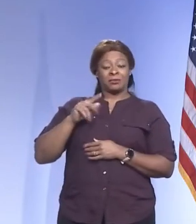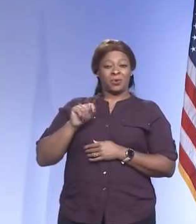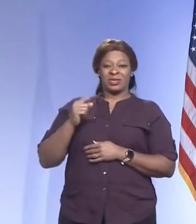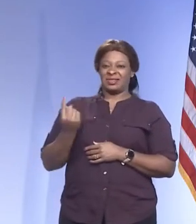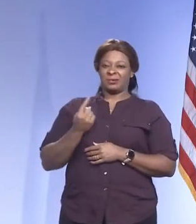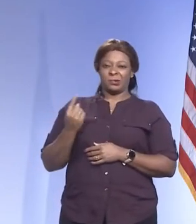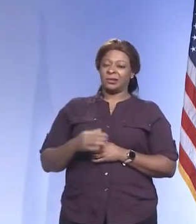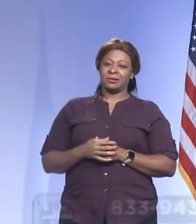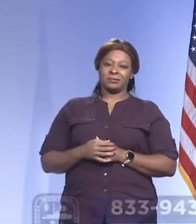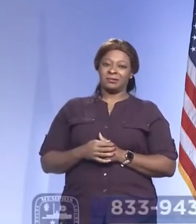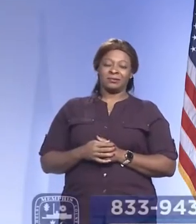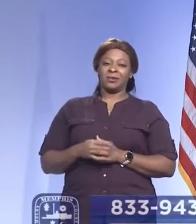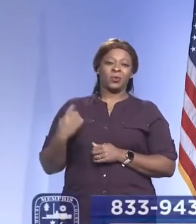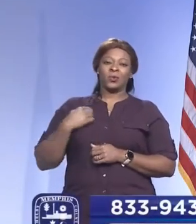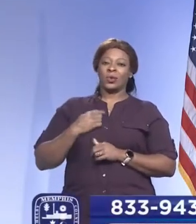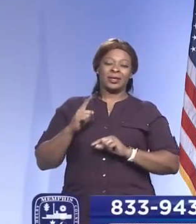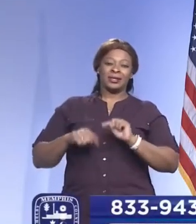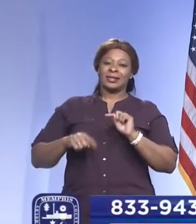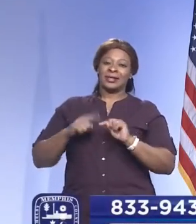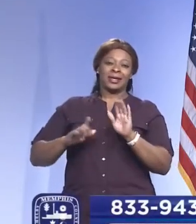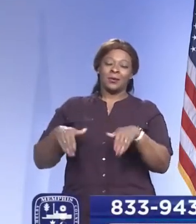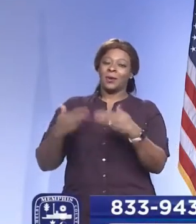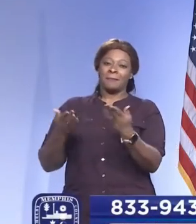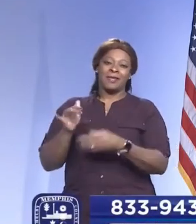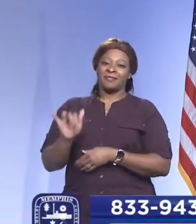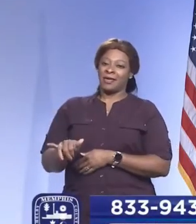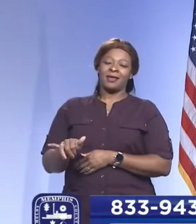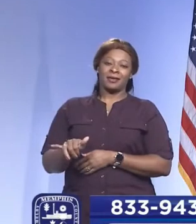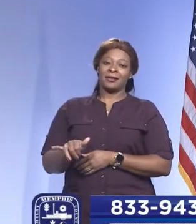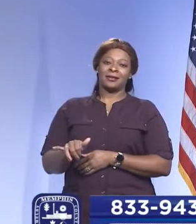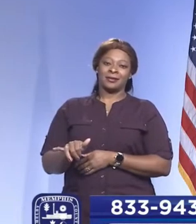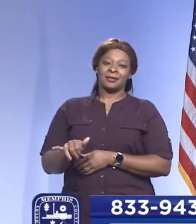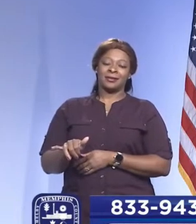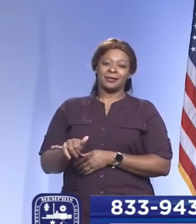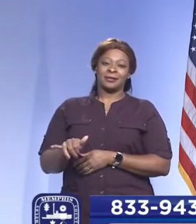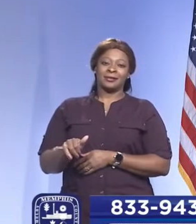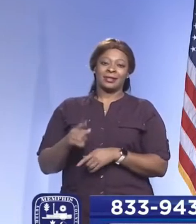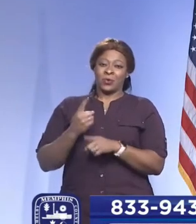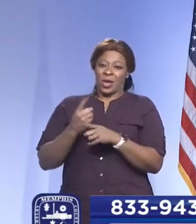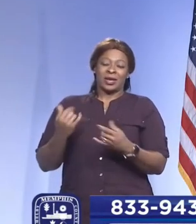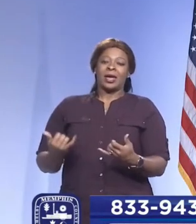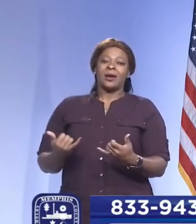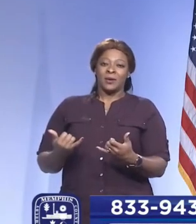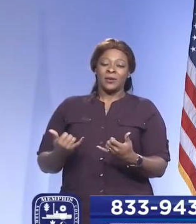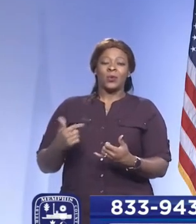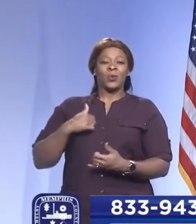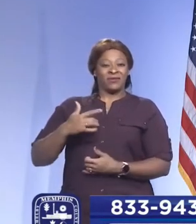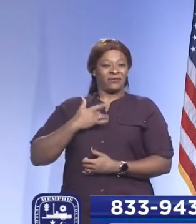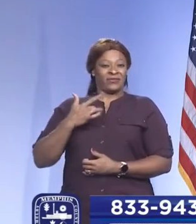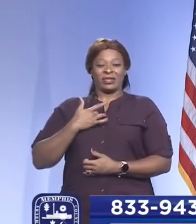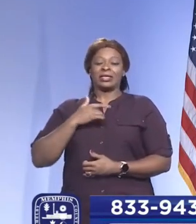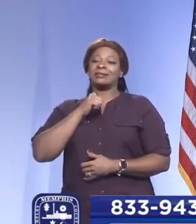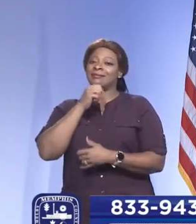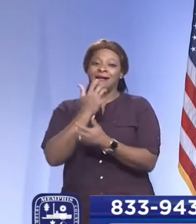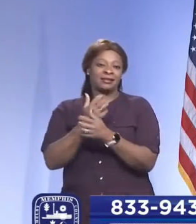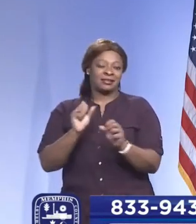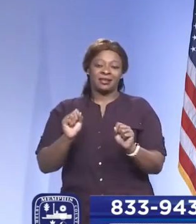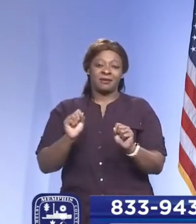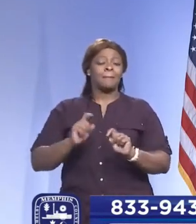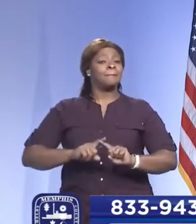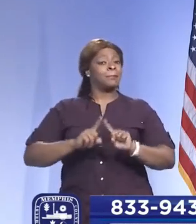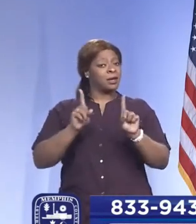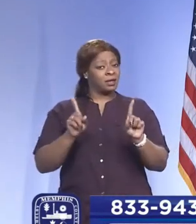something that we cannot recommend at this time. We feel that it's not safe.